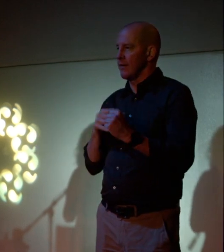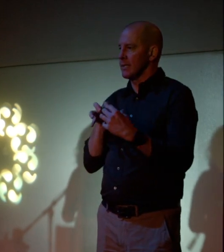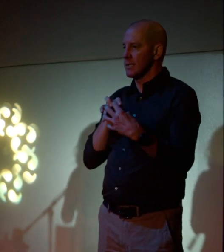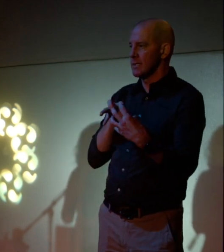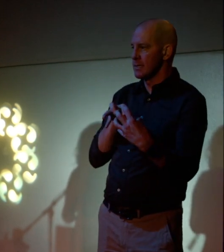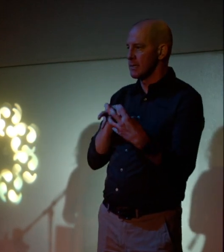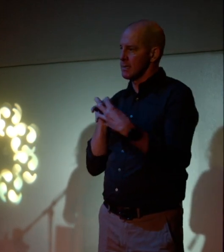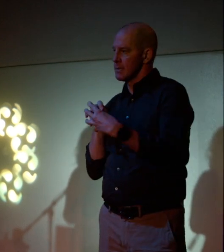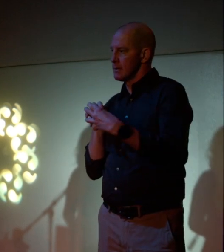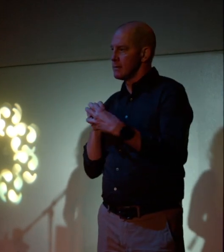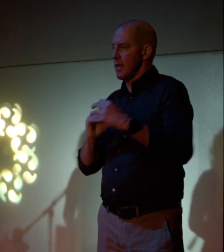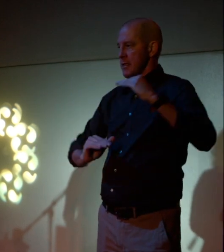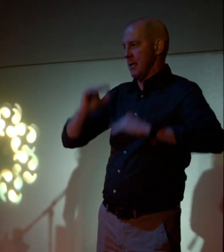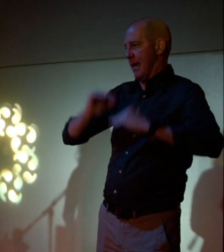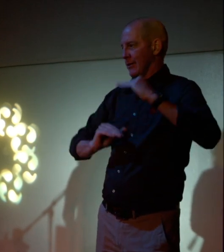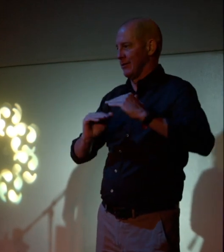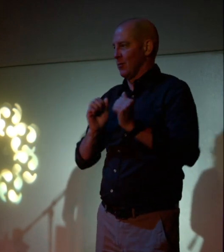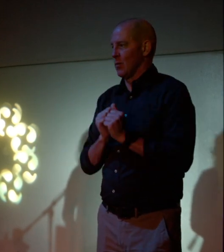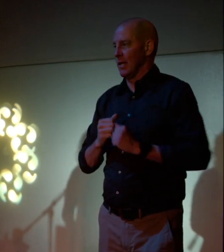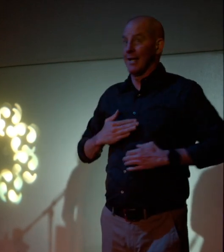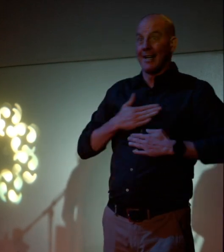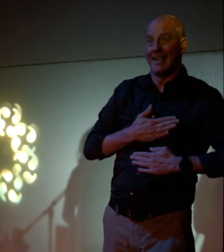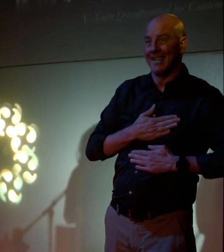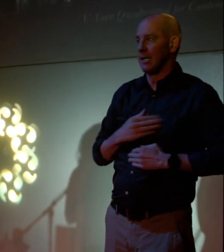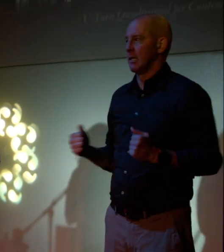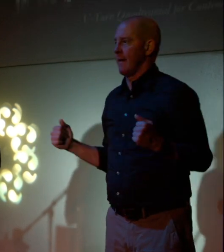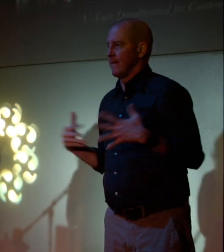is Schrodinger's curiosity.